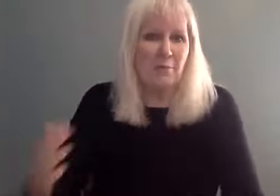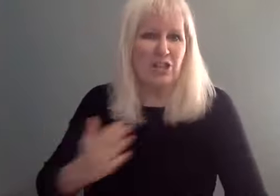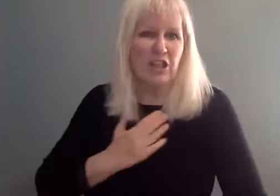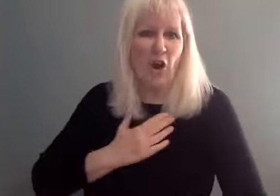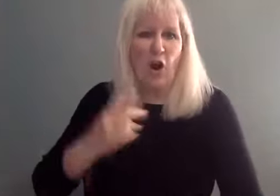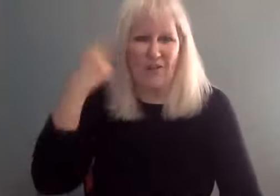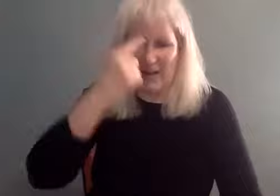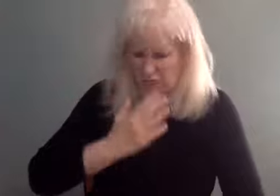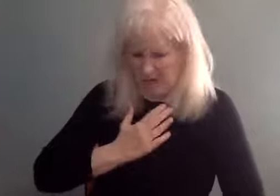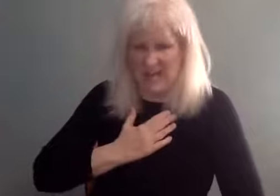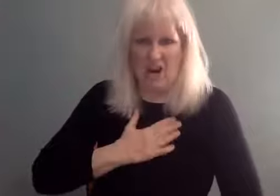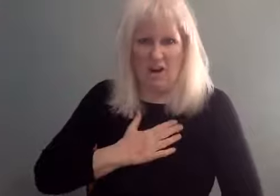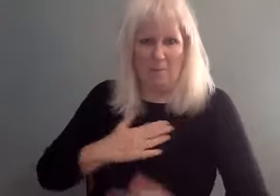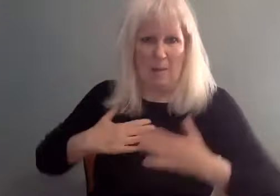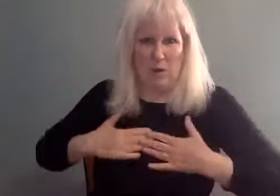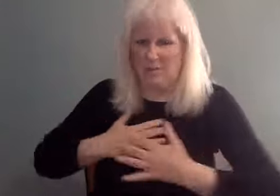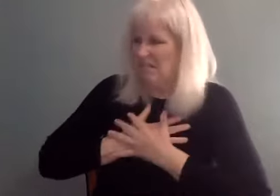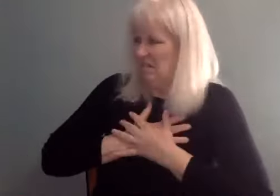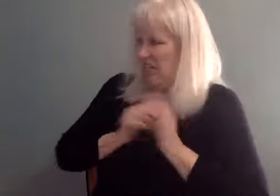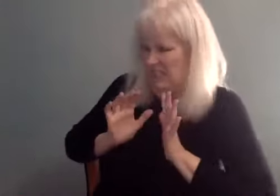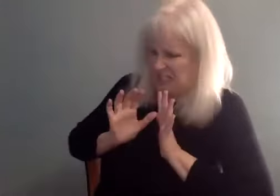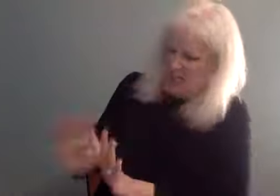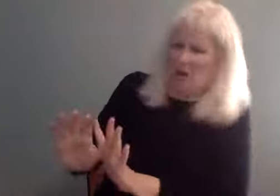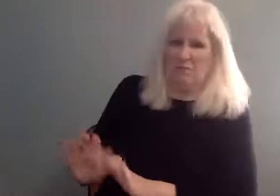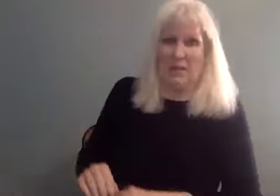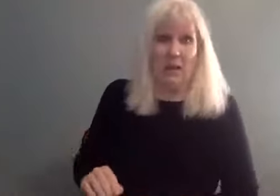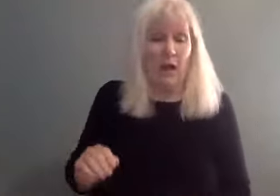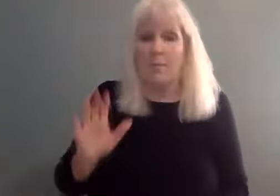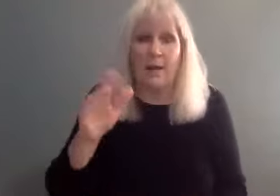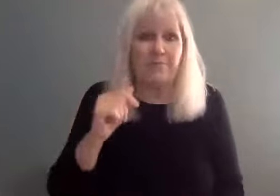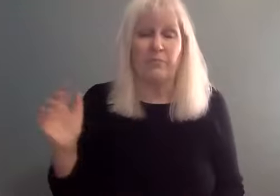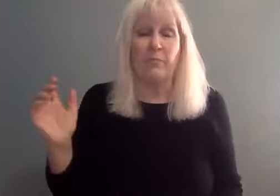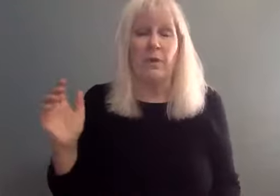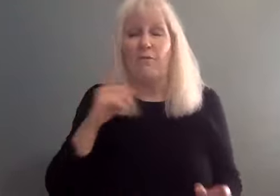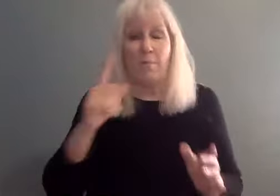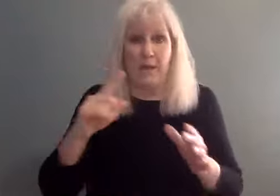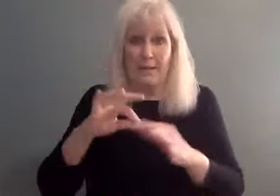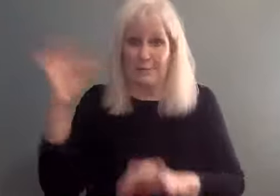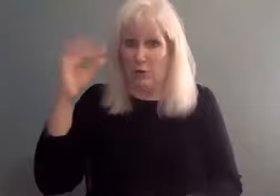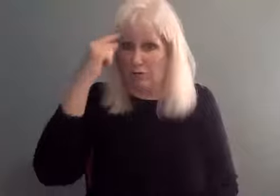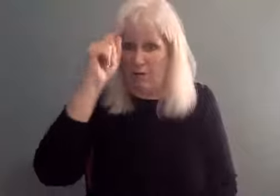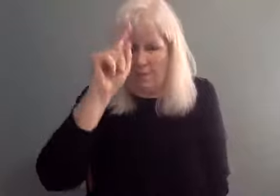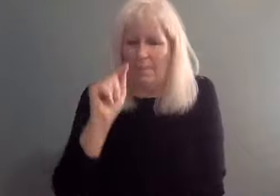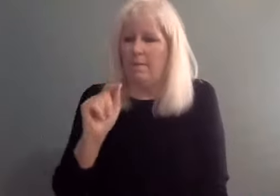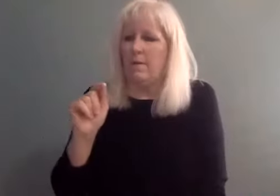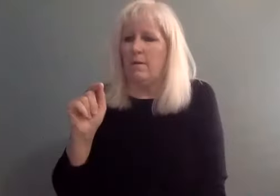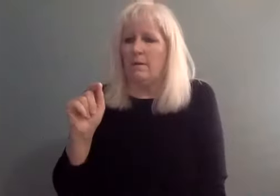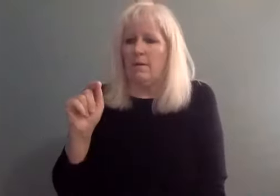oh, I'm going to hit her. But another thought crept in, which for me was a spiritual thought. Everybody at the Saturday night meeting will